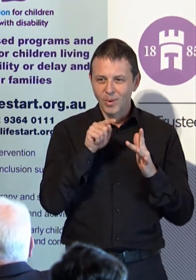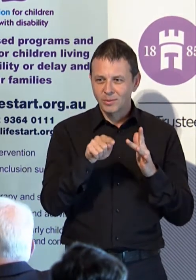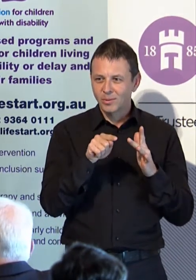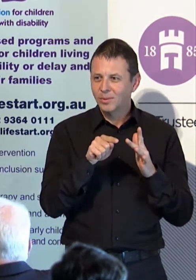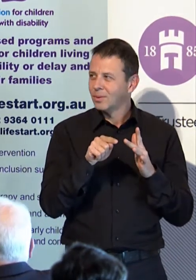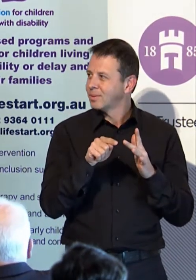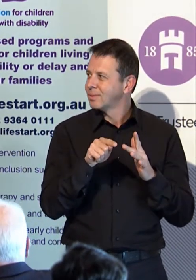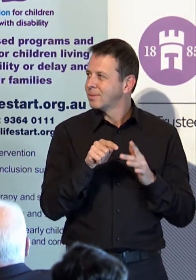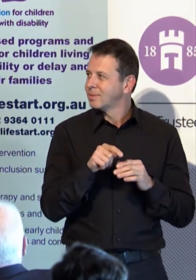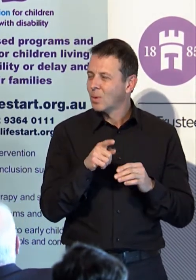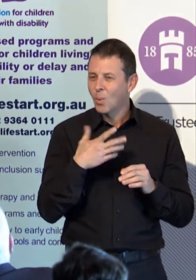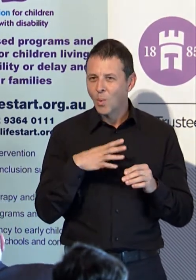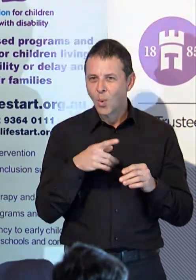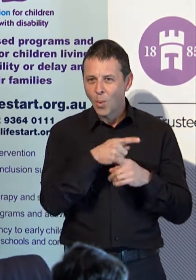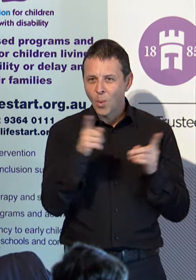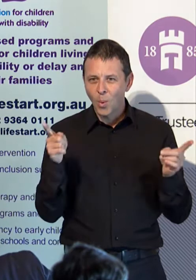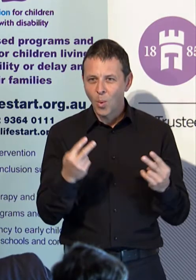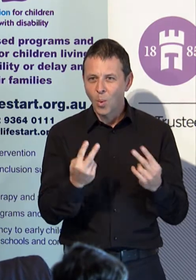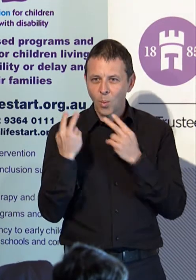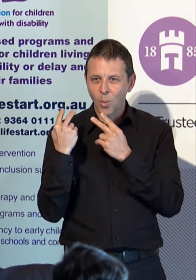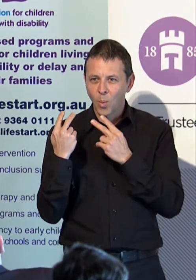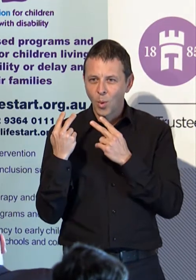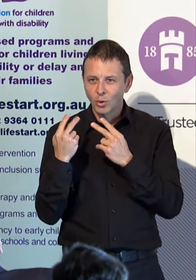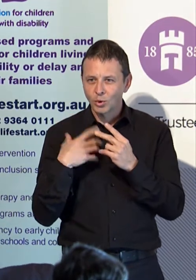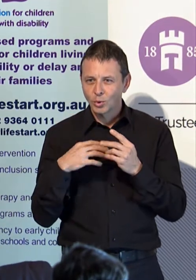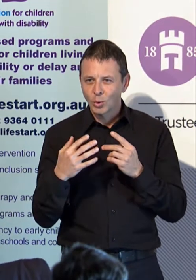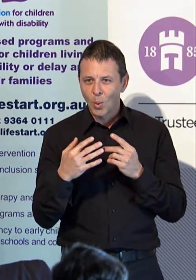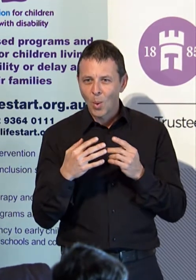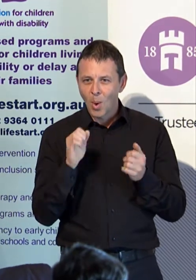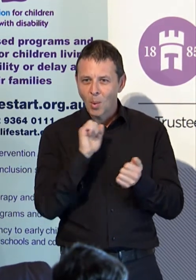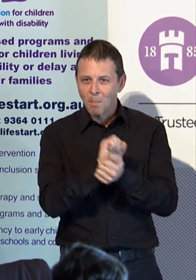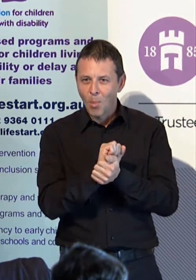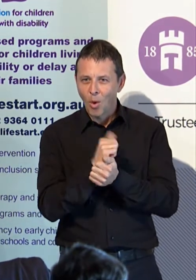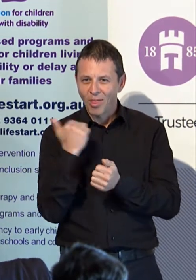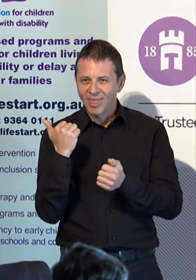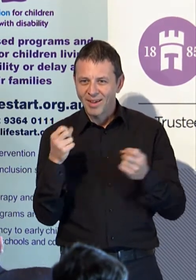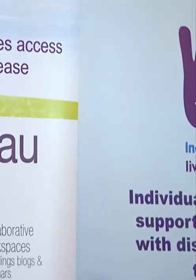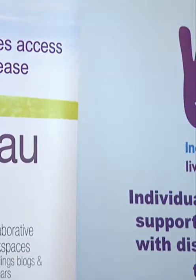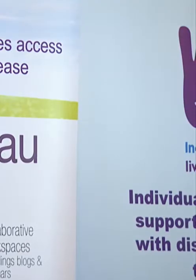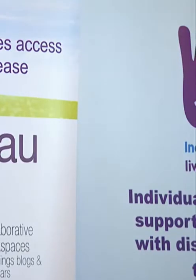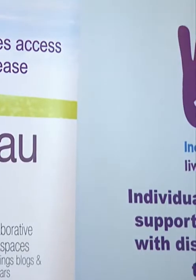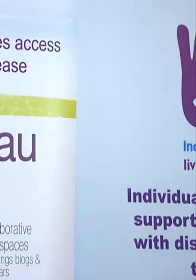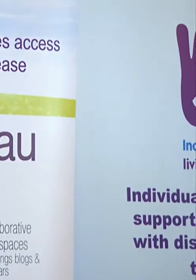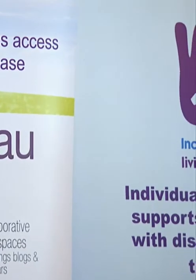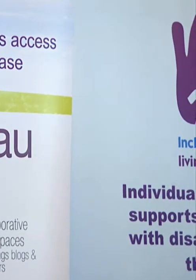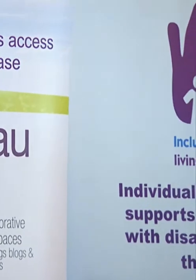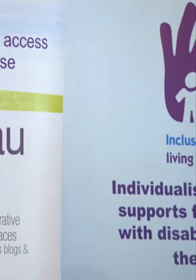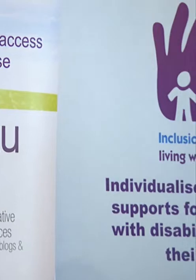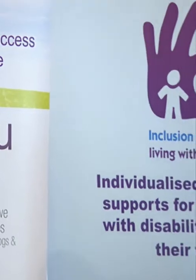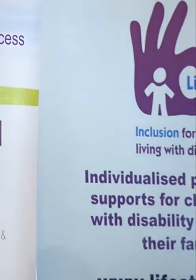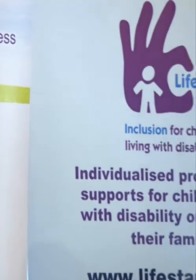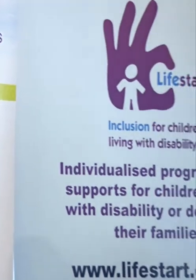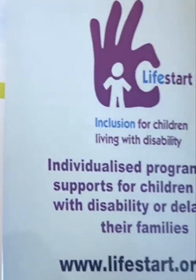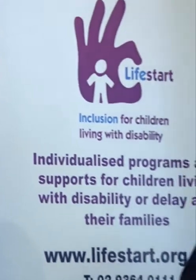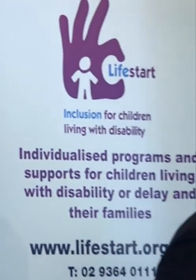oi.org.au. So we want everyone that's watching this to explore that site and tell their friends. It's